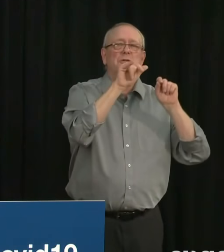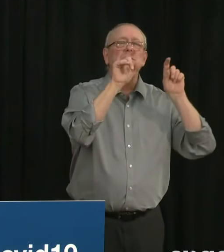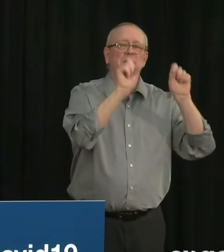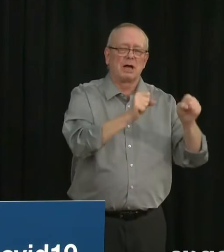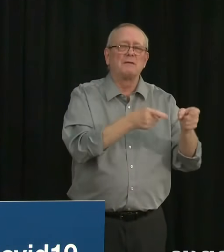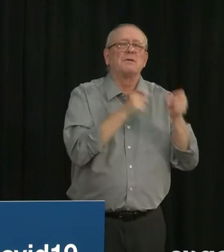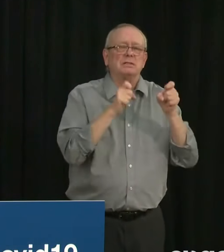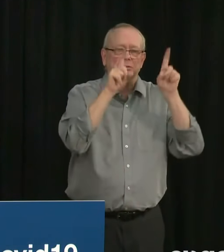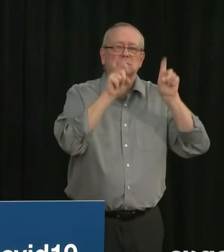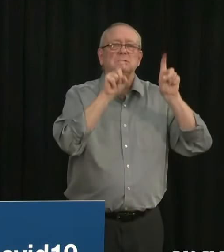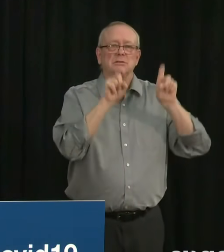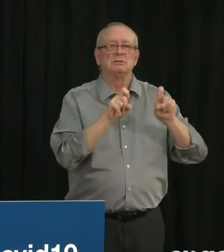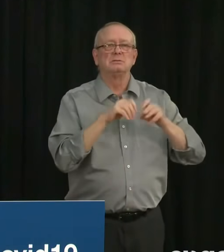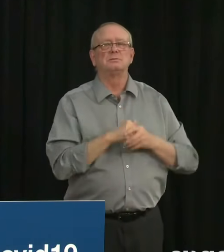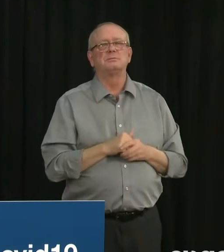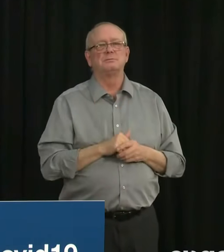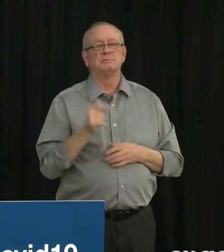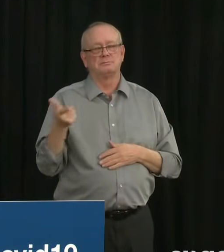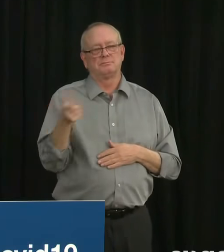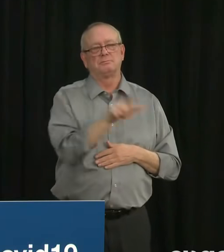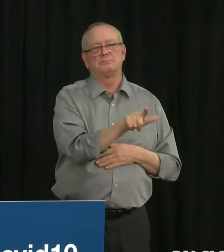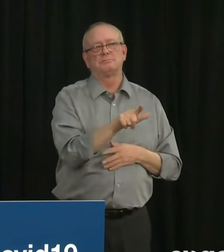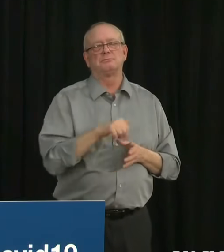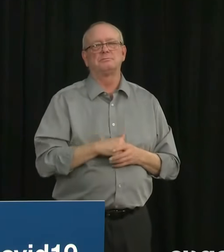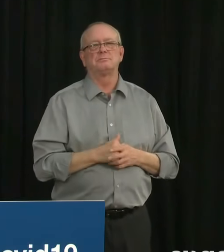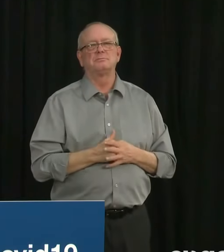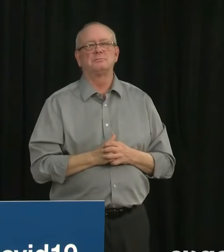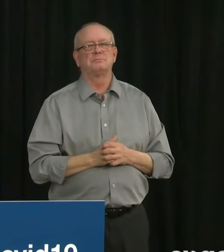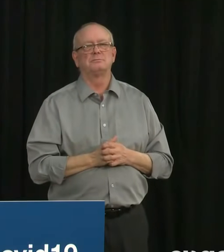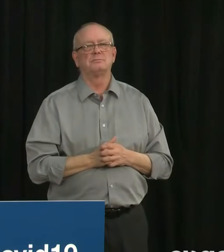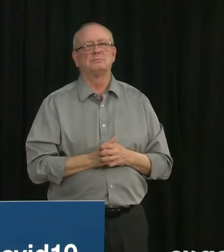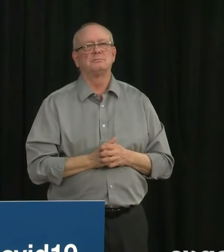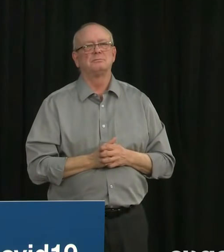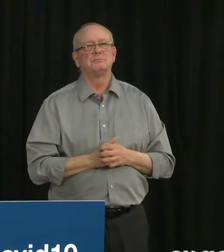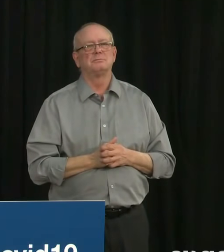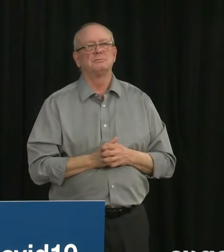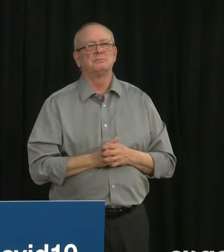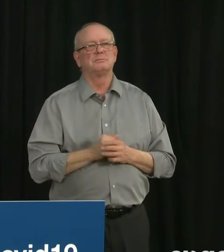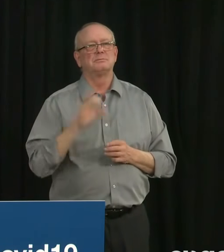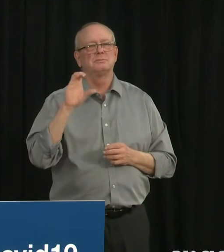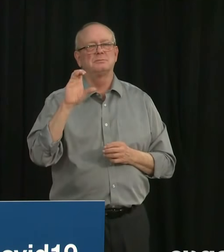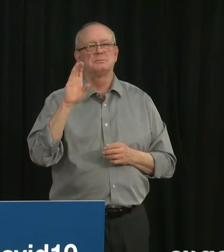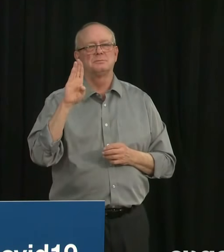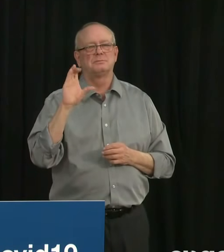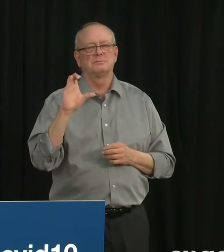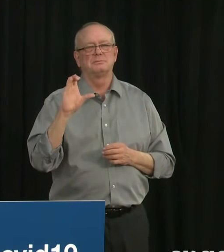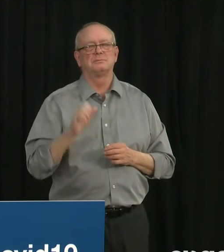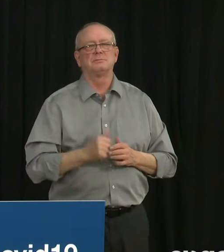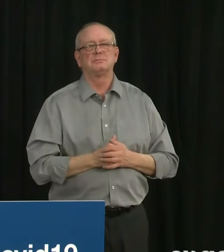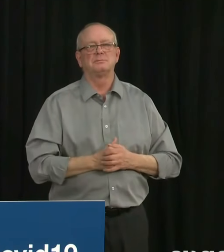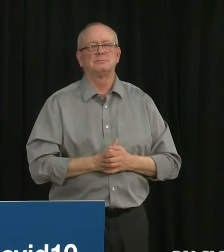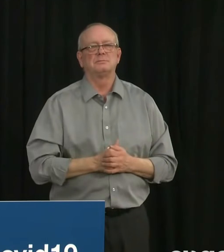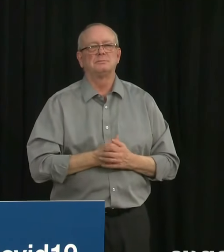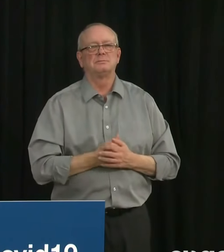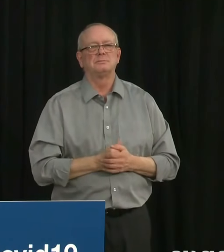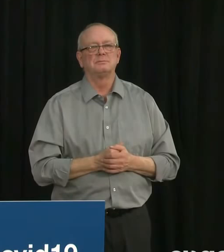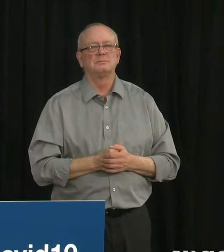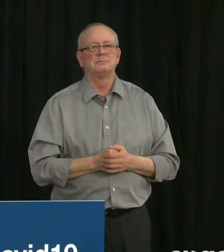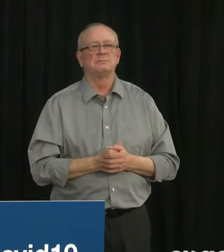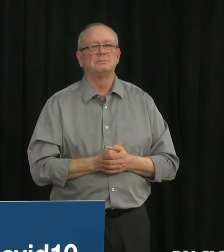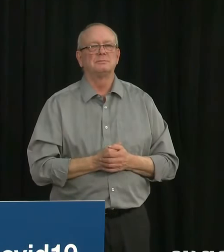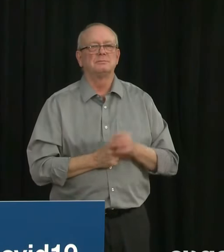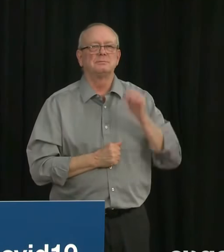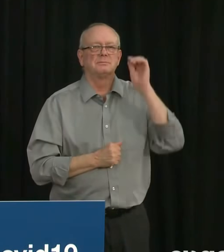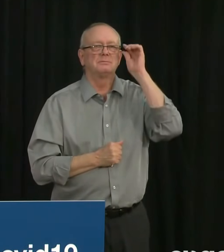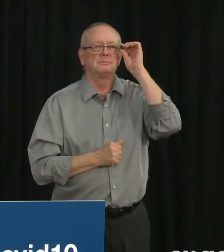please? Next is Michelle Belfontaine with CBC. Go ahead, Michelle. Oh, hi there. This is a